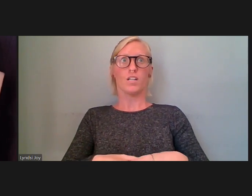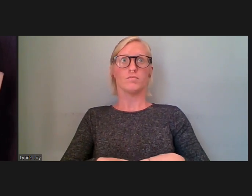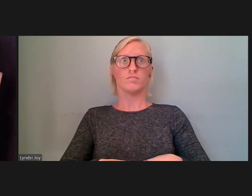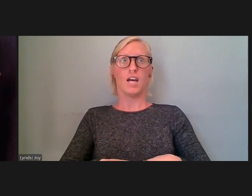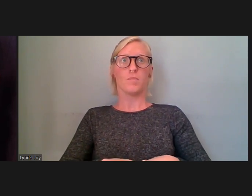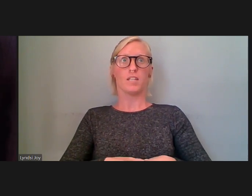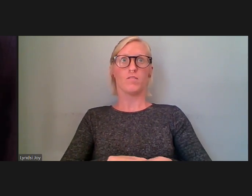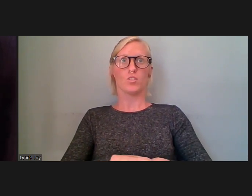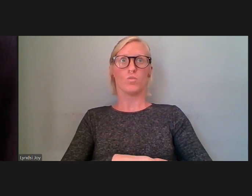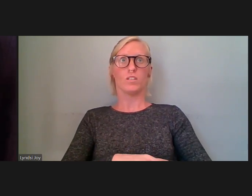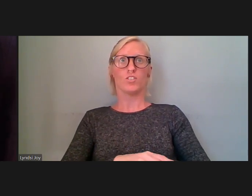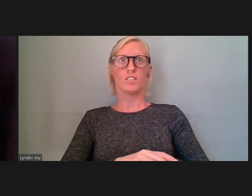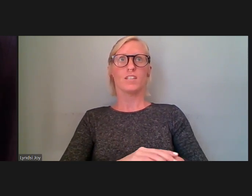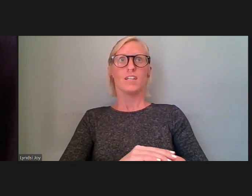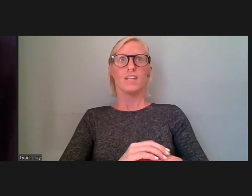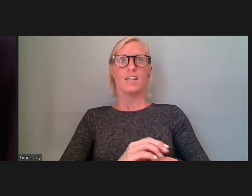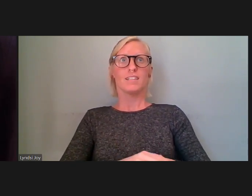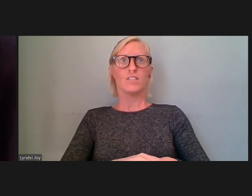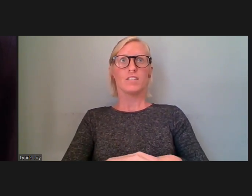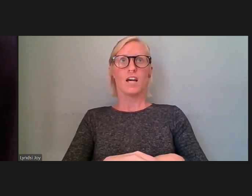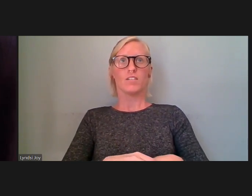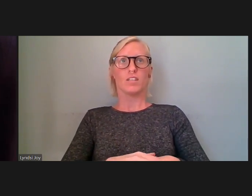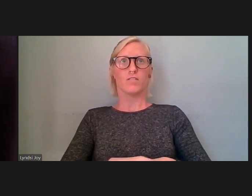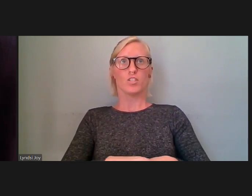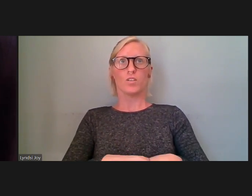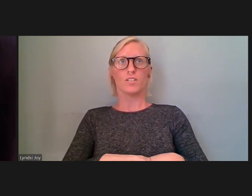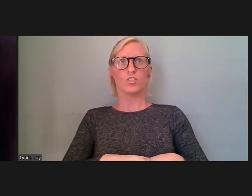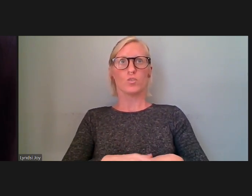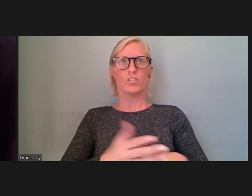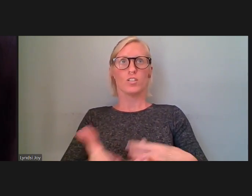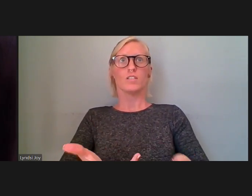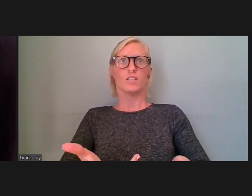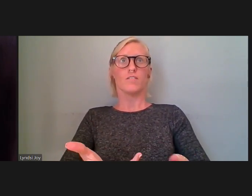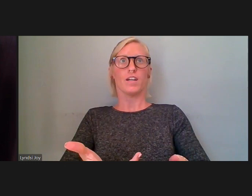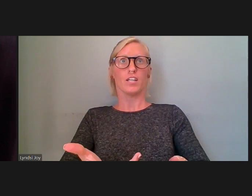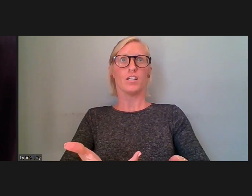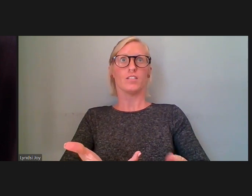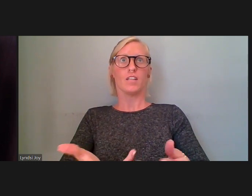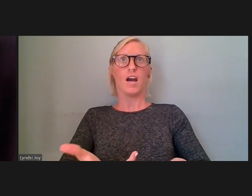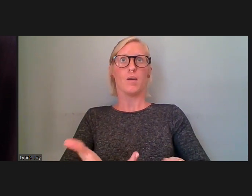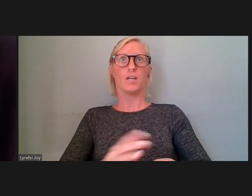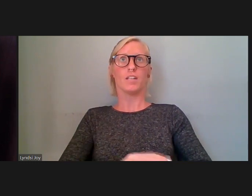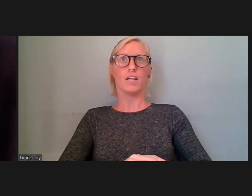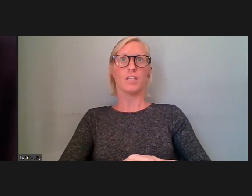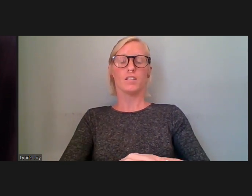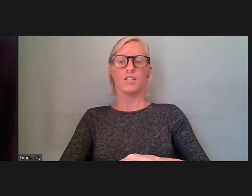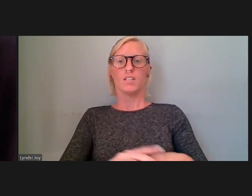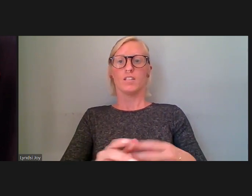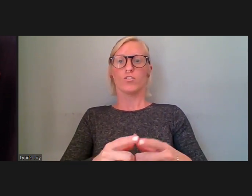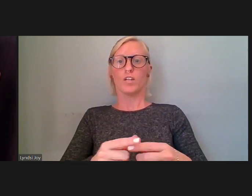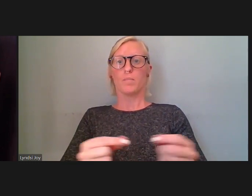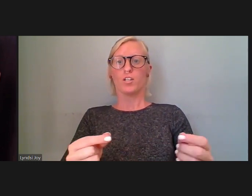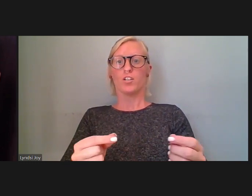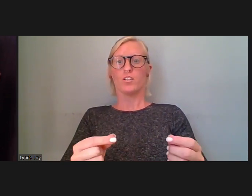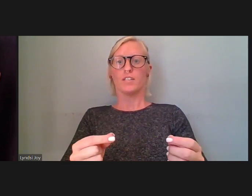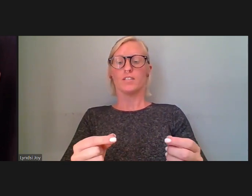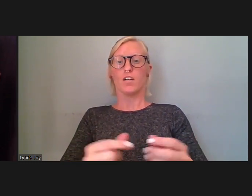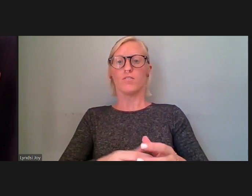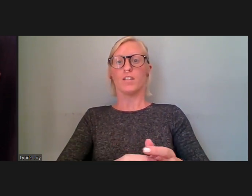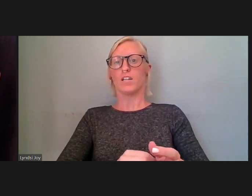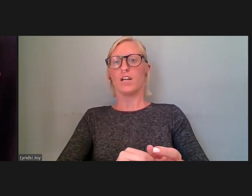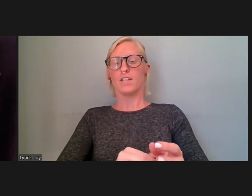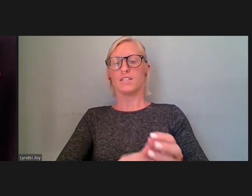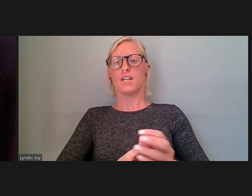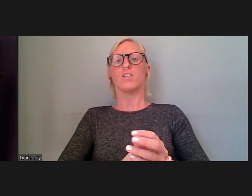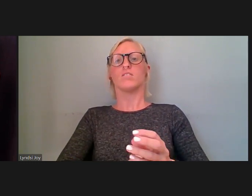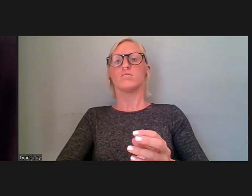of how to make it visual and even not like visual in this situation if I could, yeah, but like grammar and